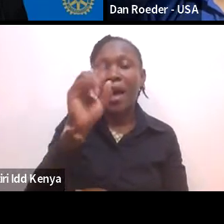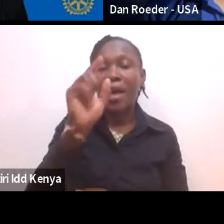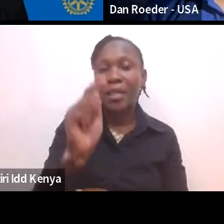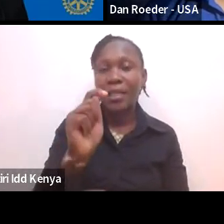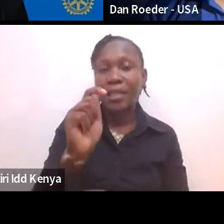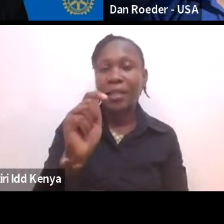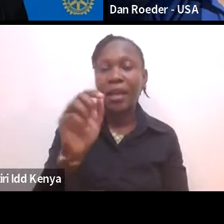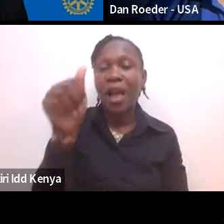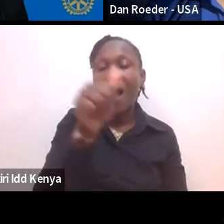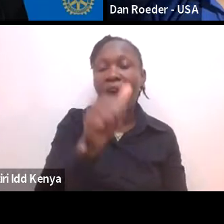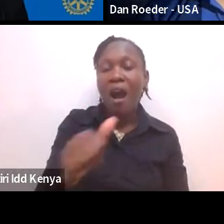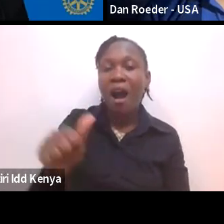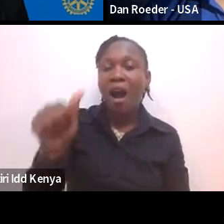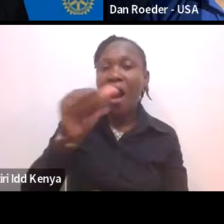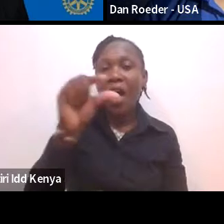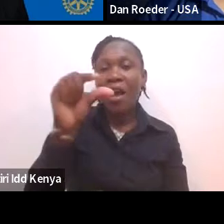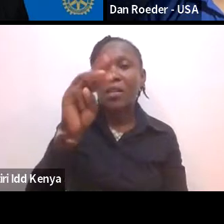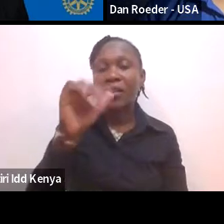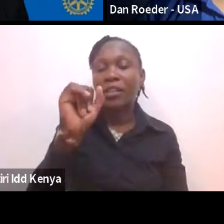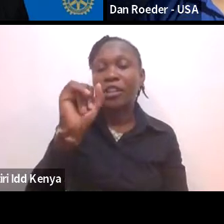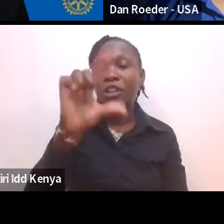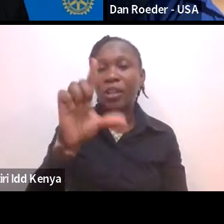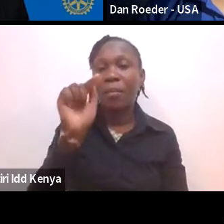wdasummit@gmail.com. That's